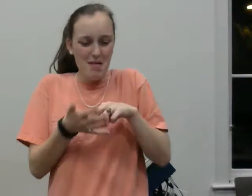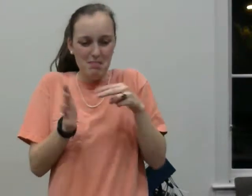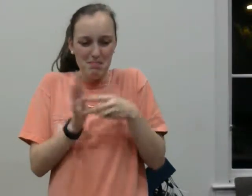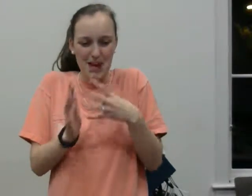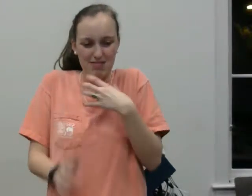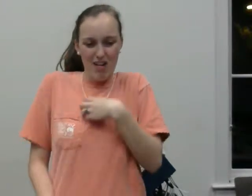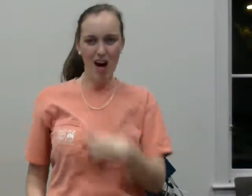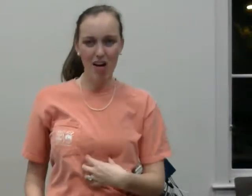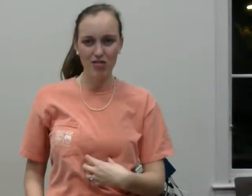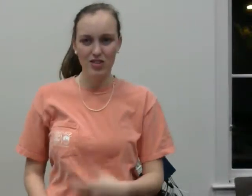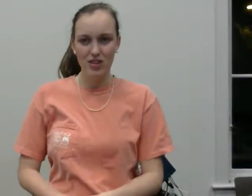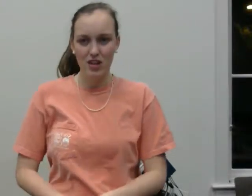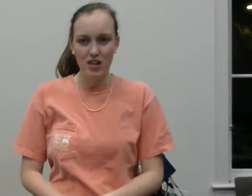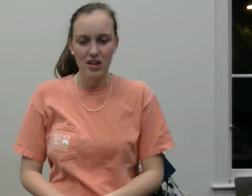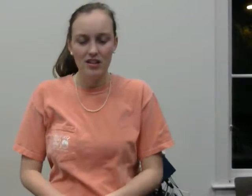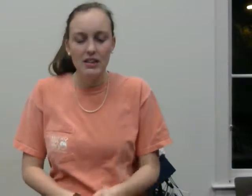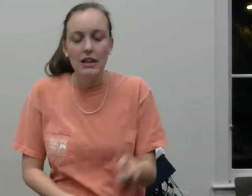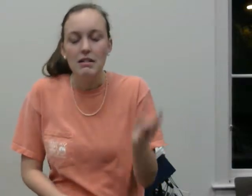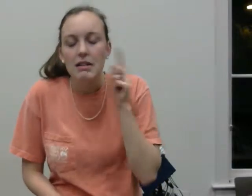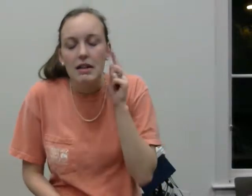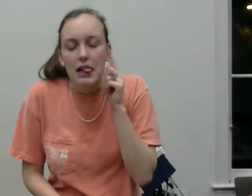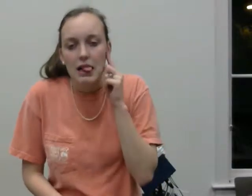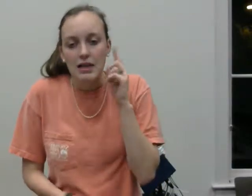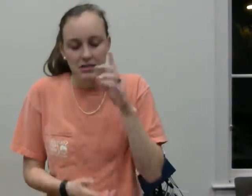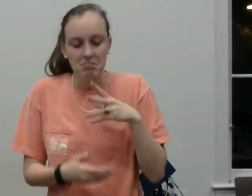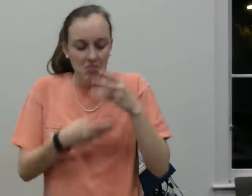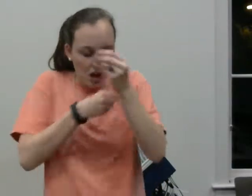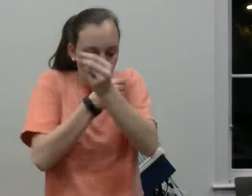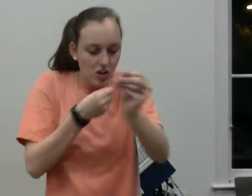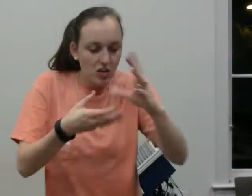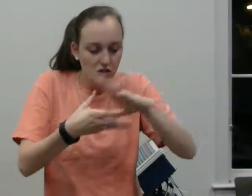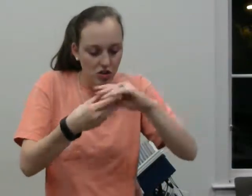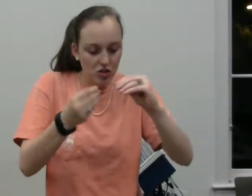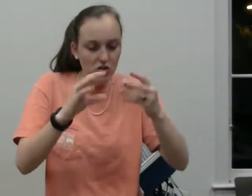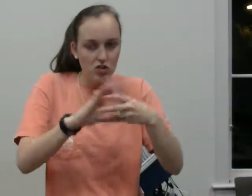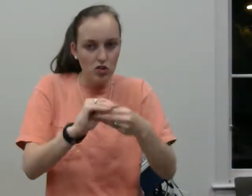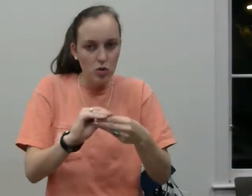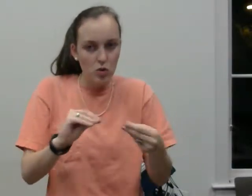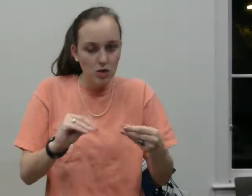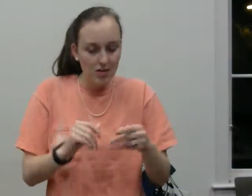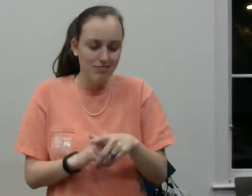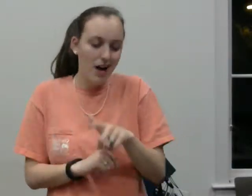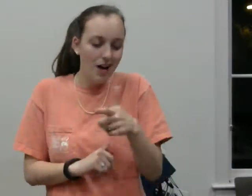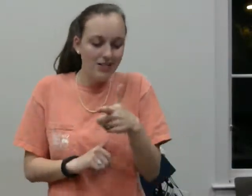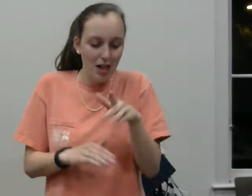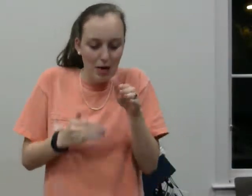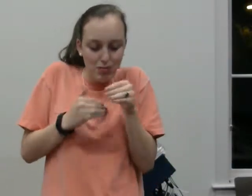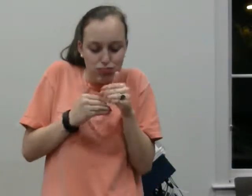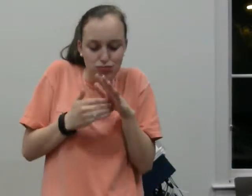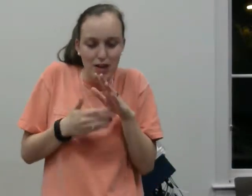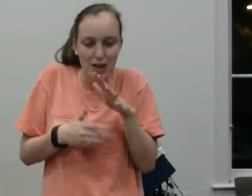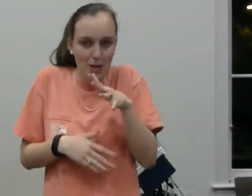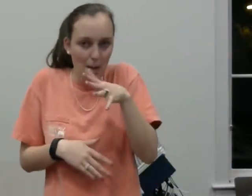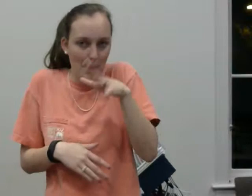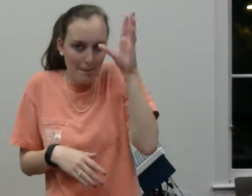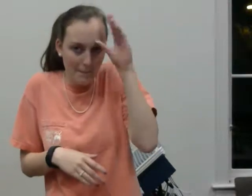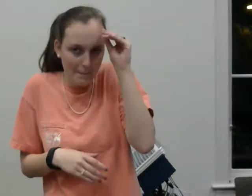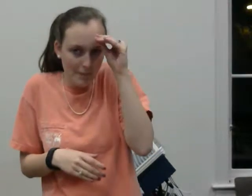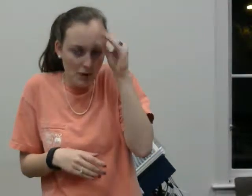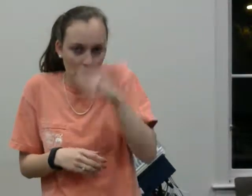and I'll tell you a story about another little fella. Heard, he had his troubles too. Huh? Oh, I